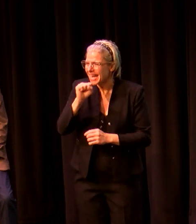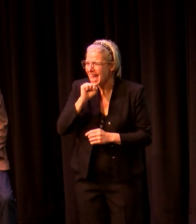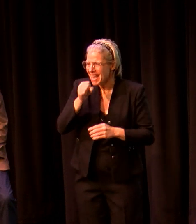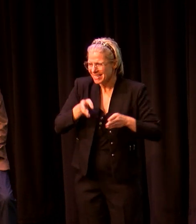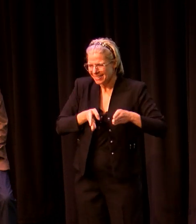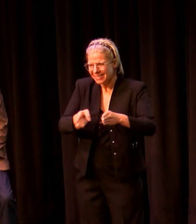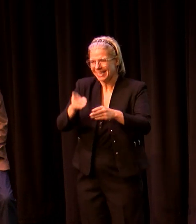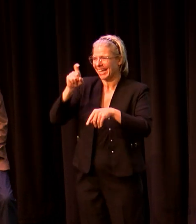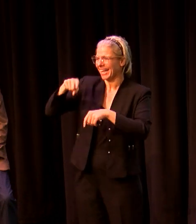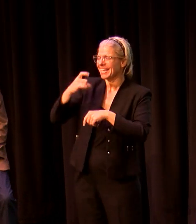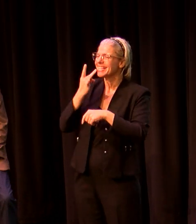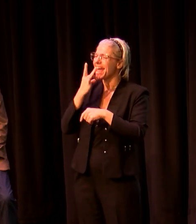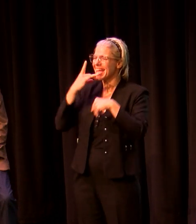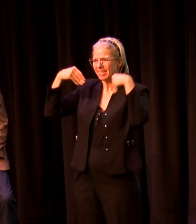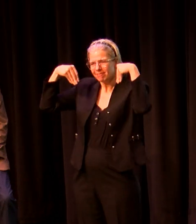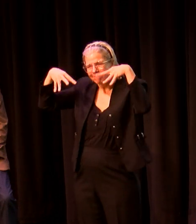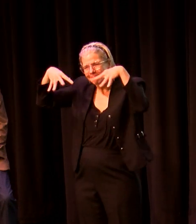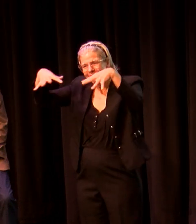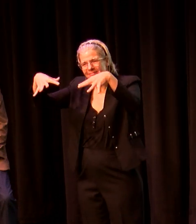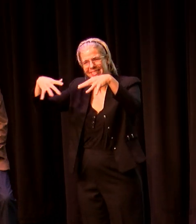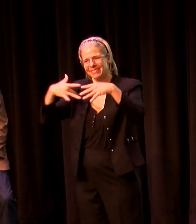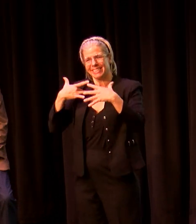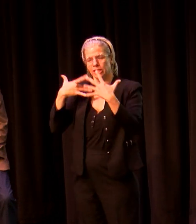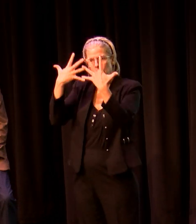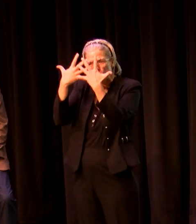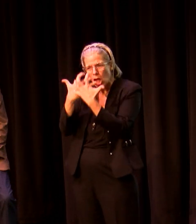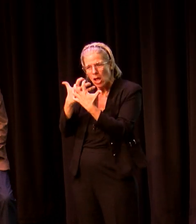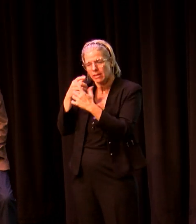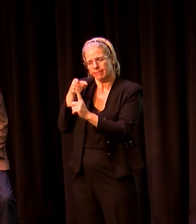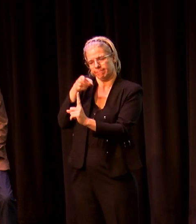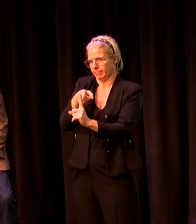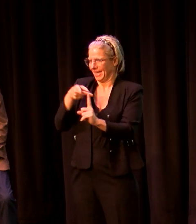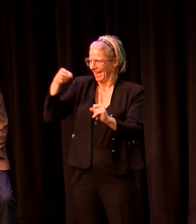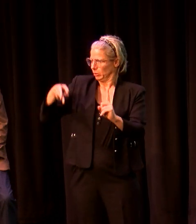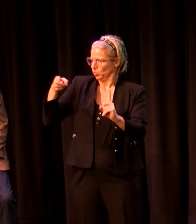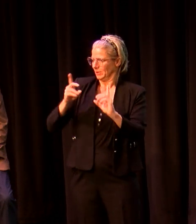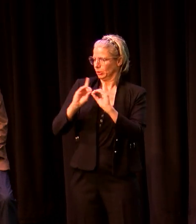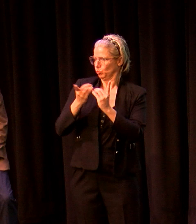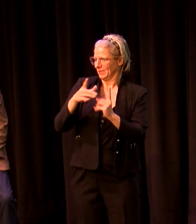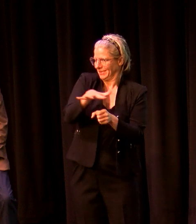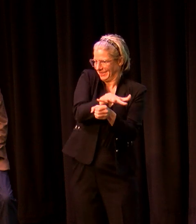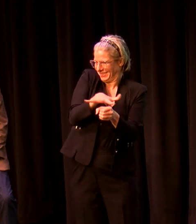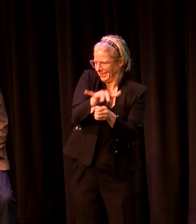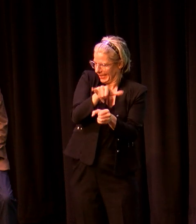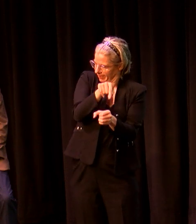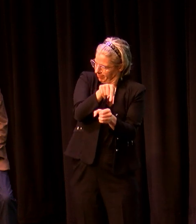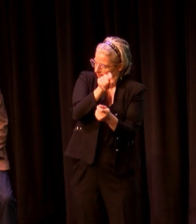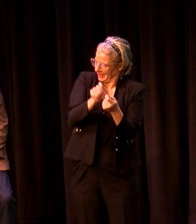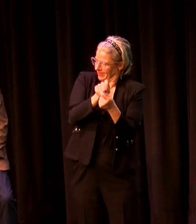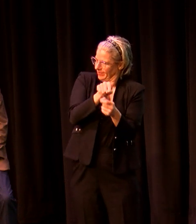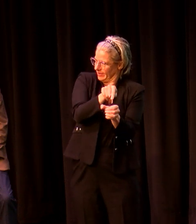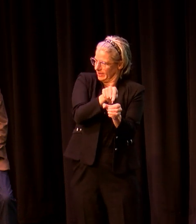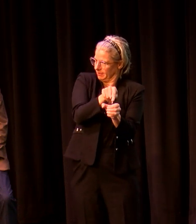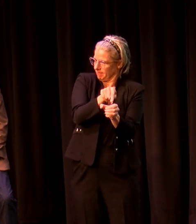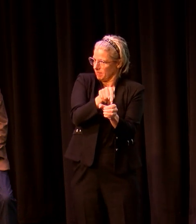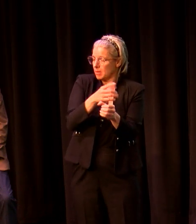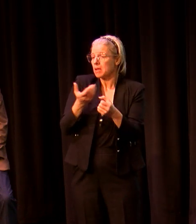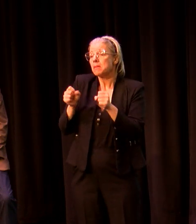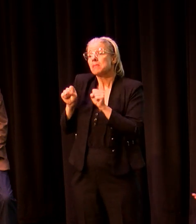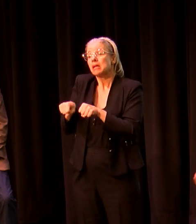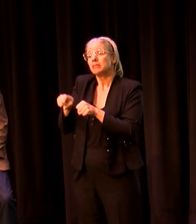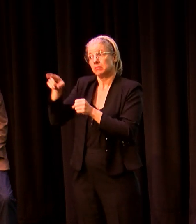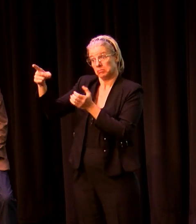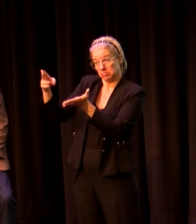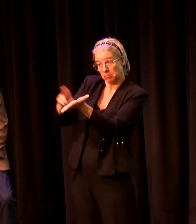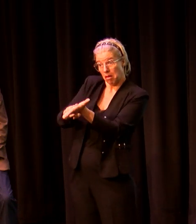like we should invest in, the historical district, specifically even have possibly signage where people know they're coming in because it's going to